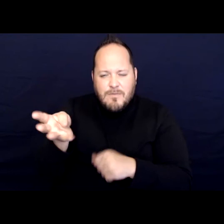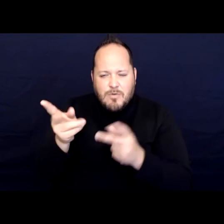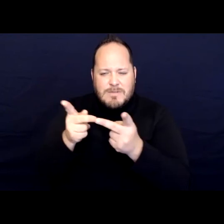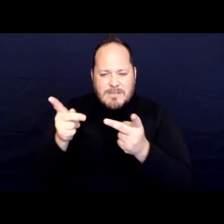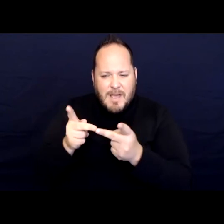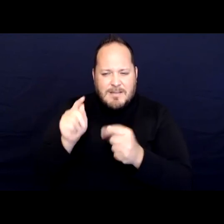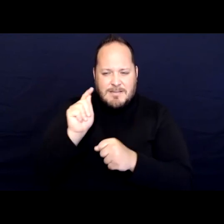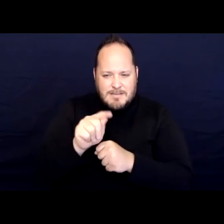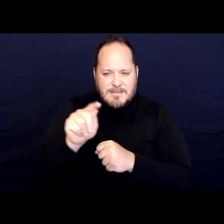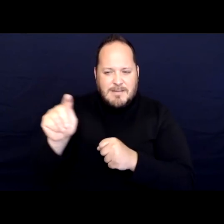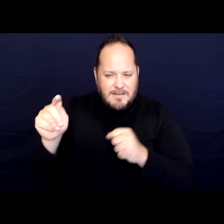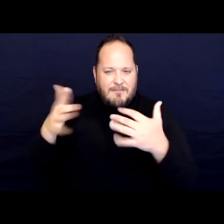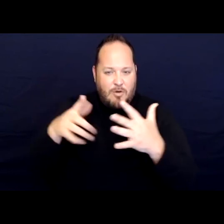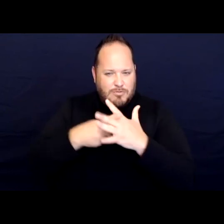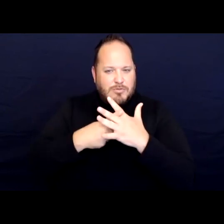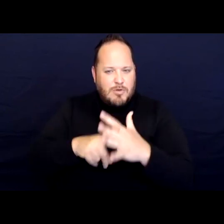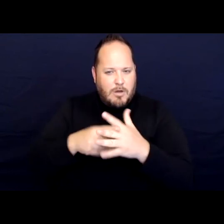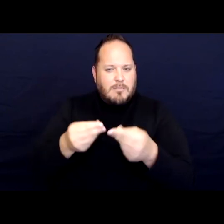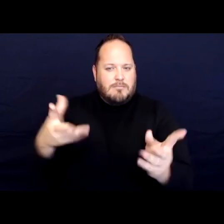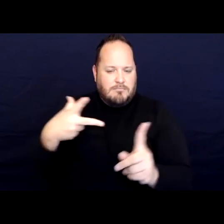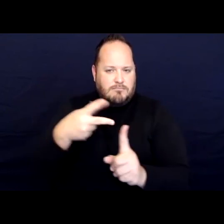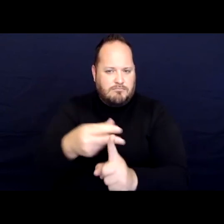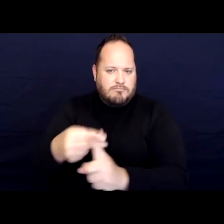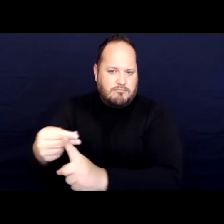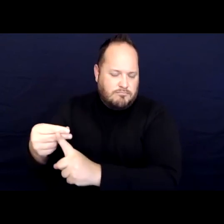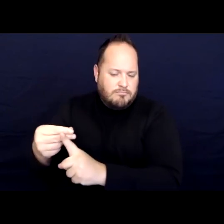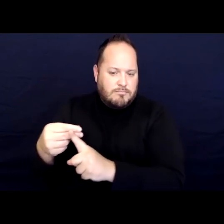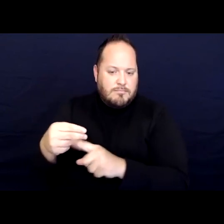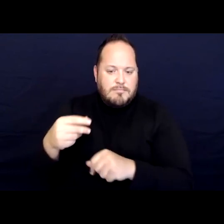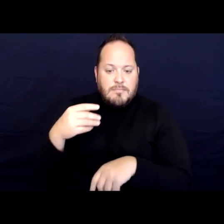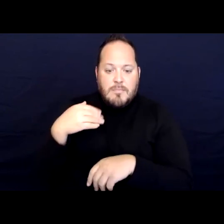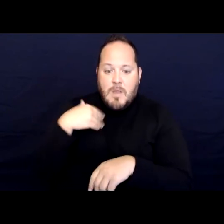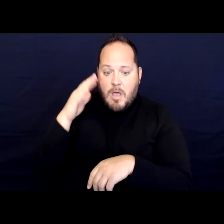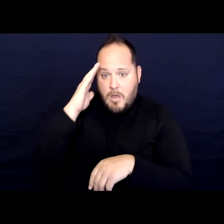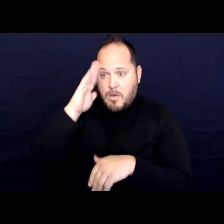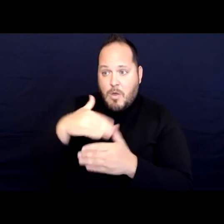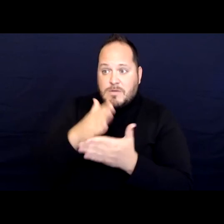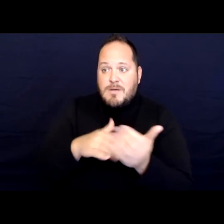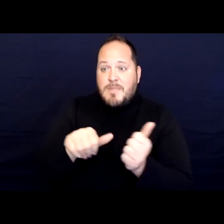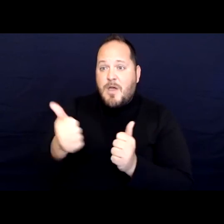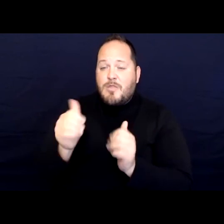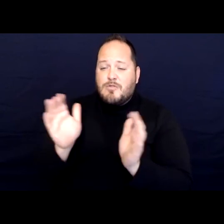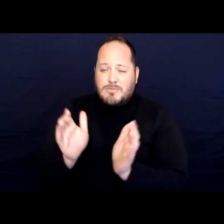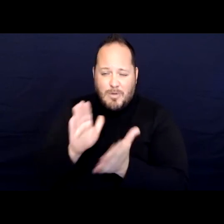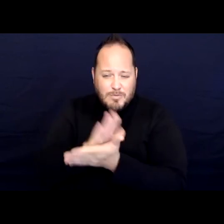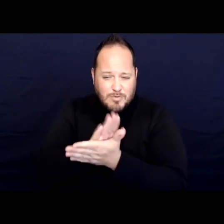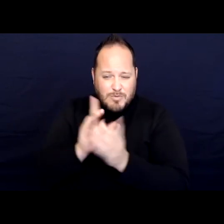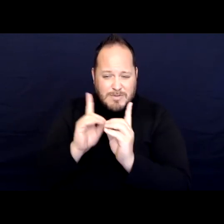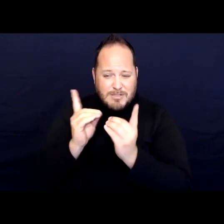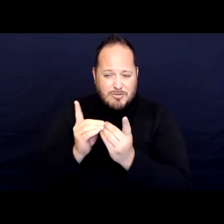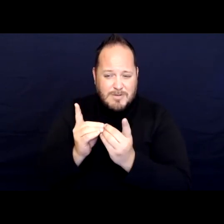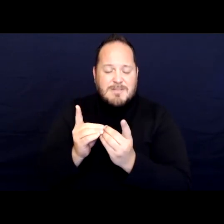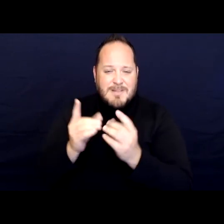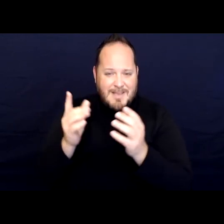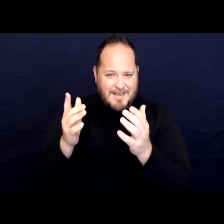live. I know that some of the other smaller school districts have